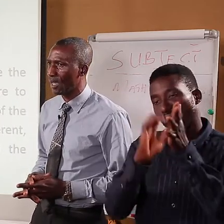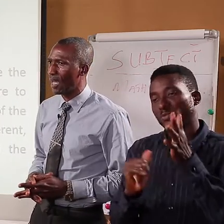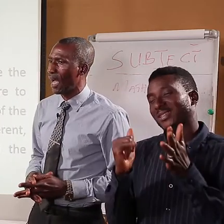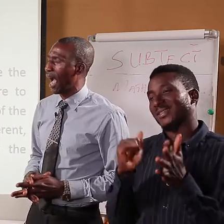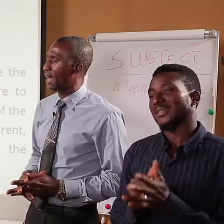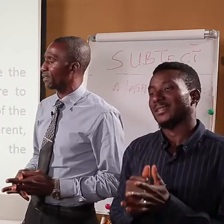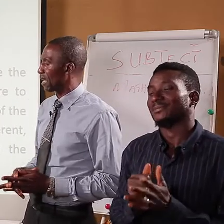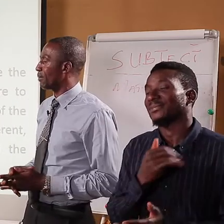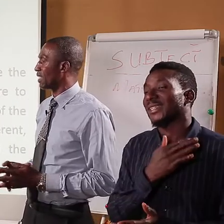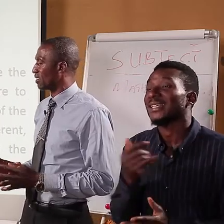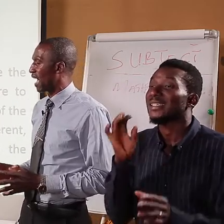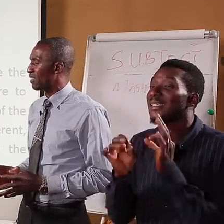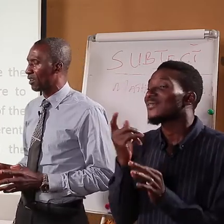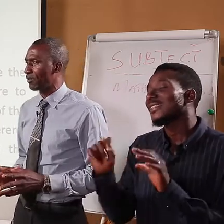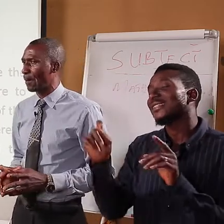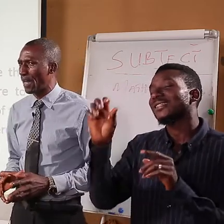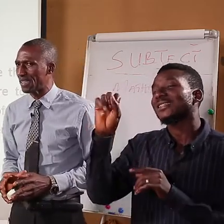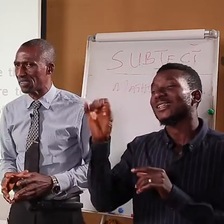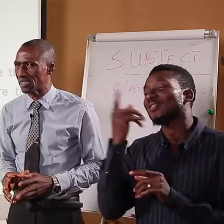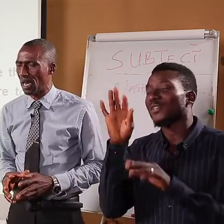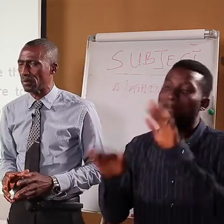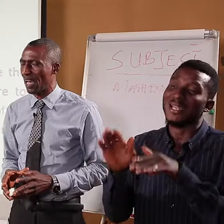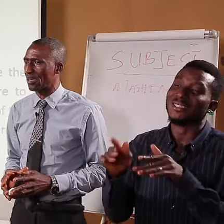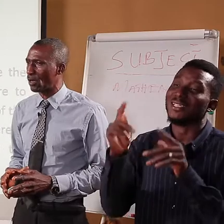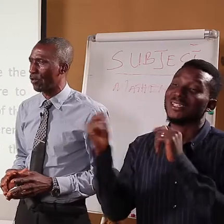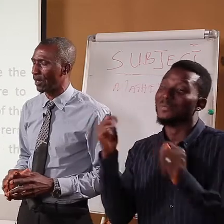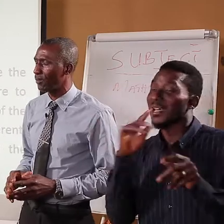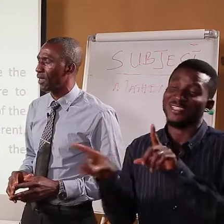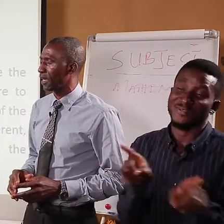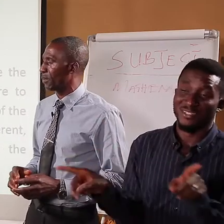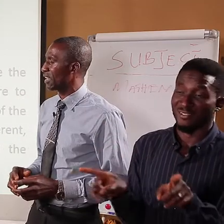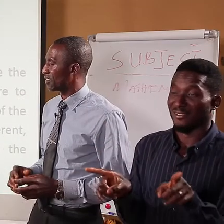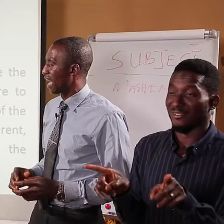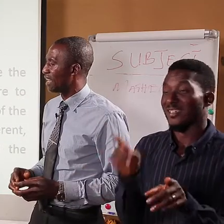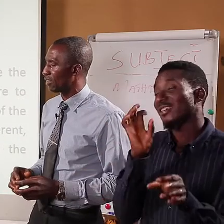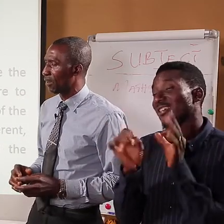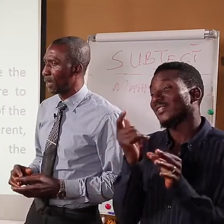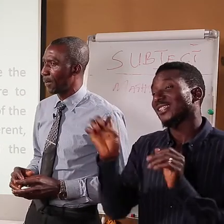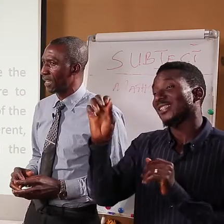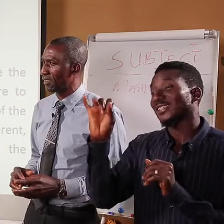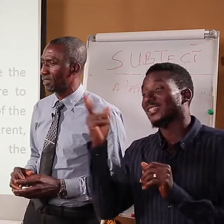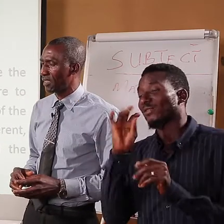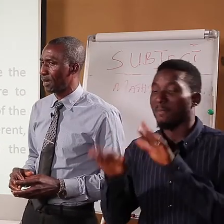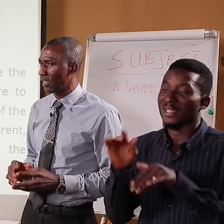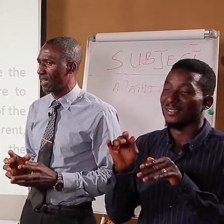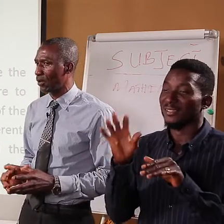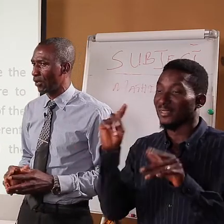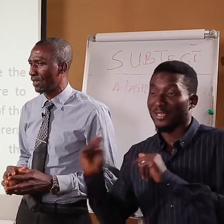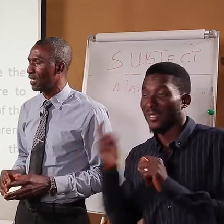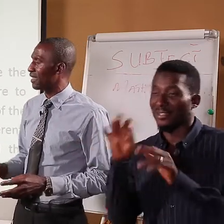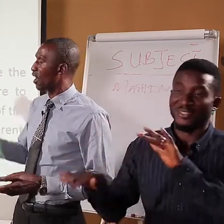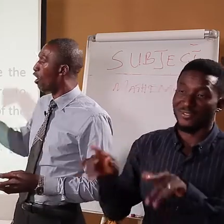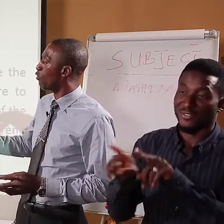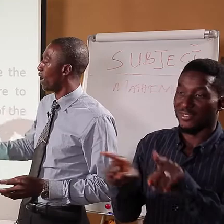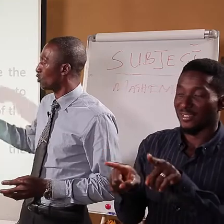equations. And if the signs of the balancing terms are different, if the signs of the balancing terms are